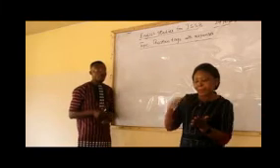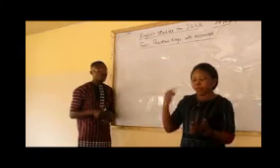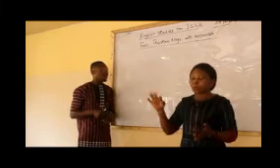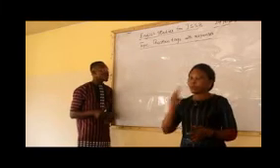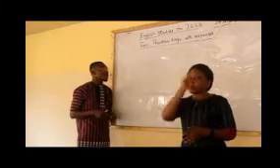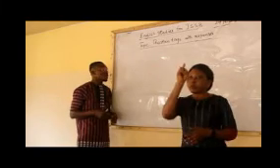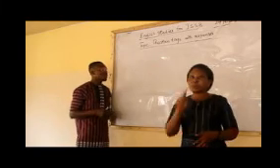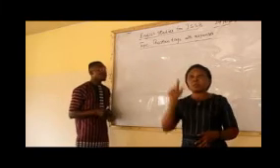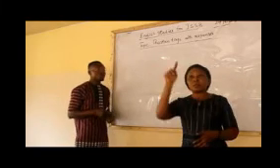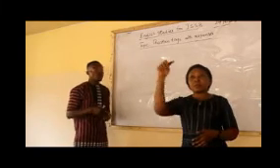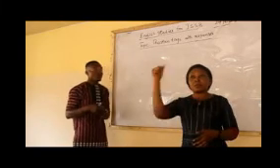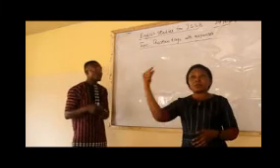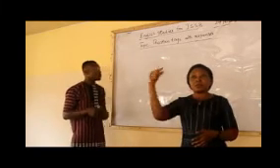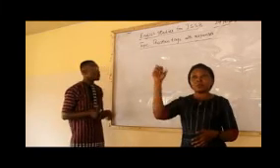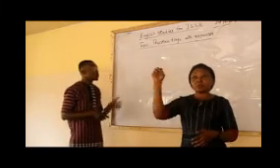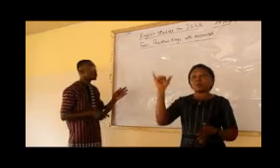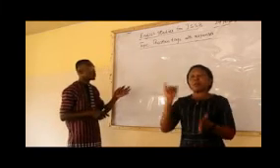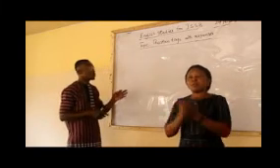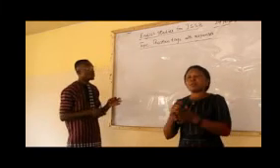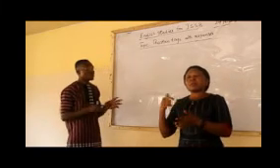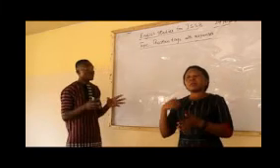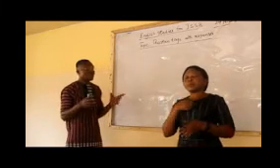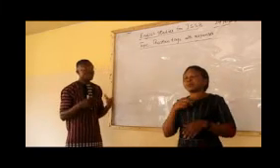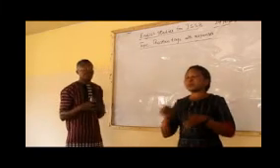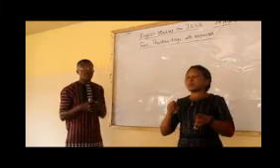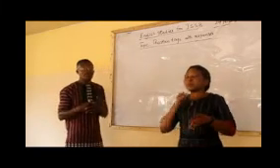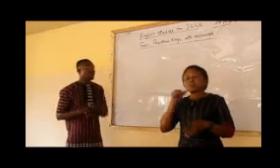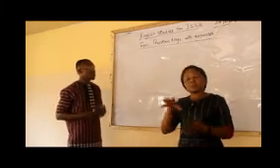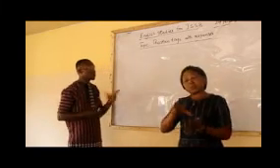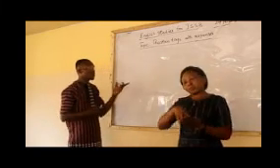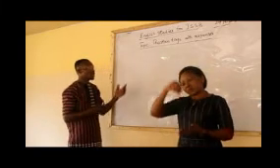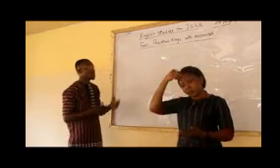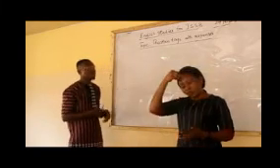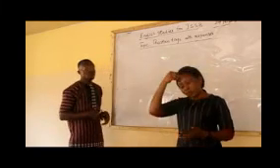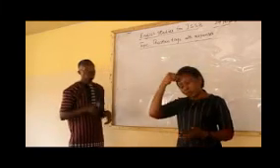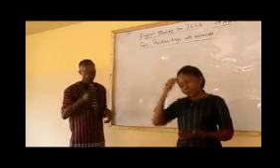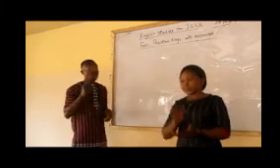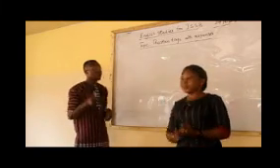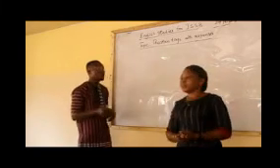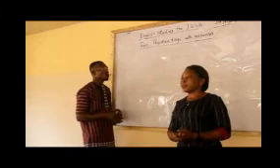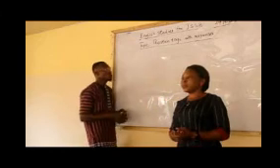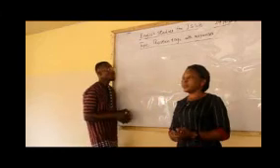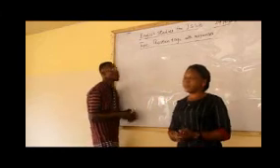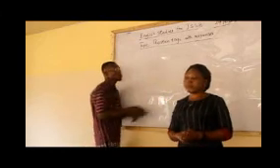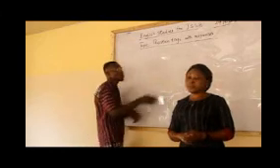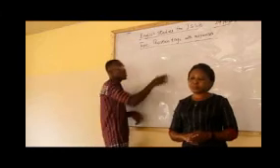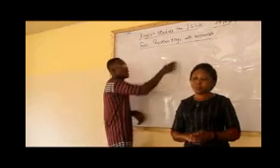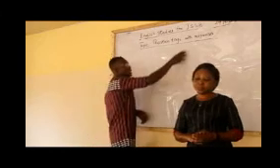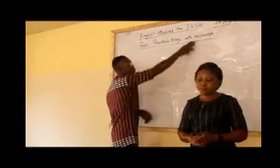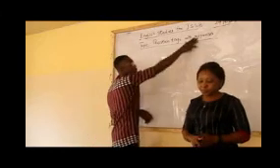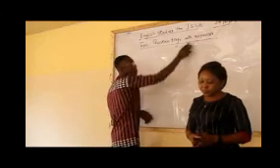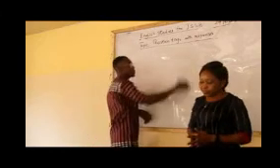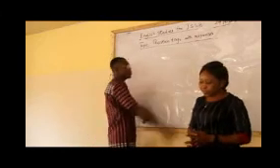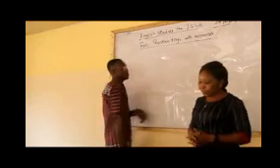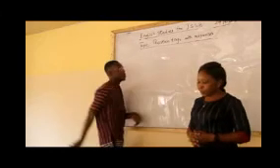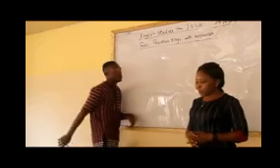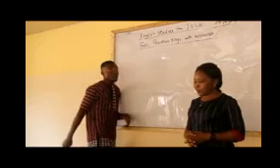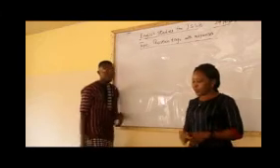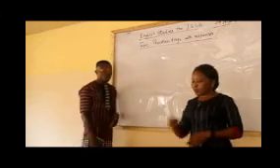God, I think I have to share with you one or two other things about the question tags before we go fully